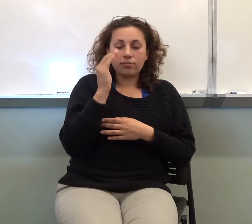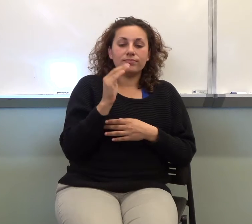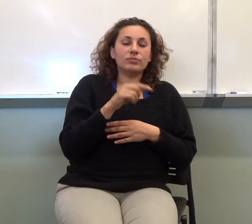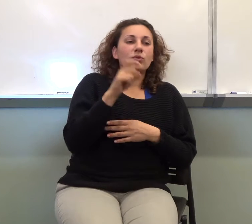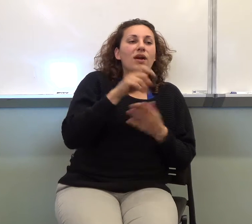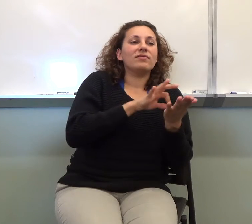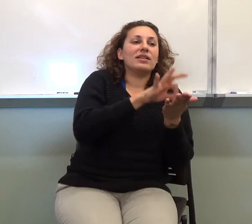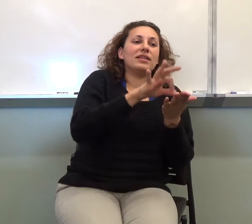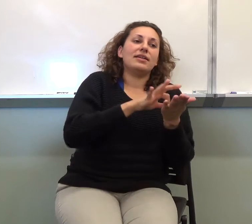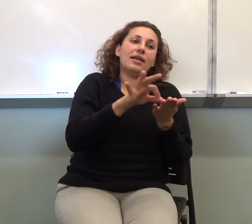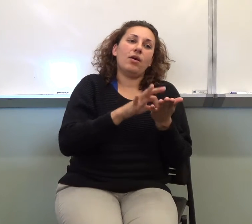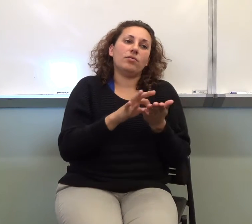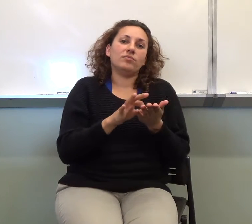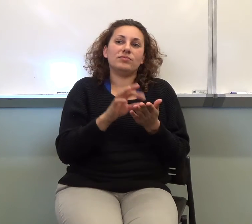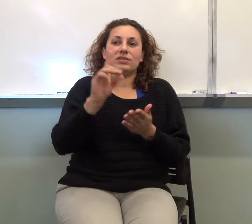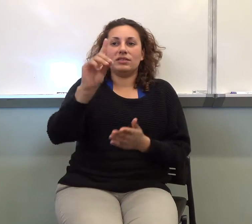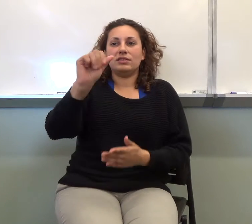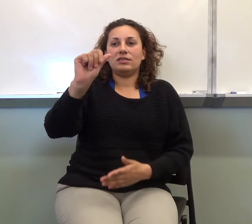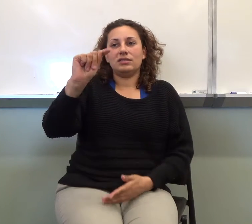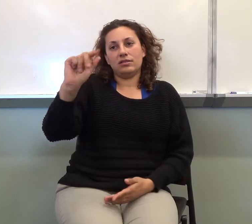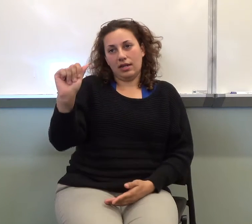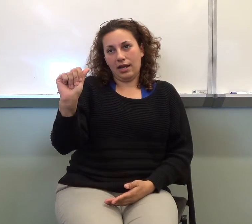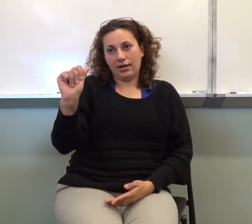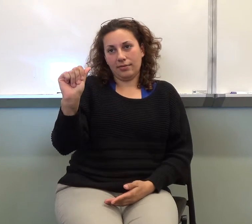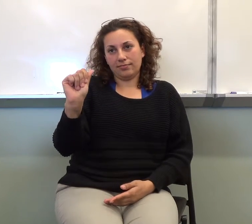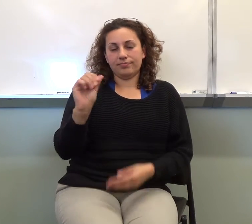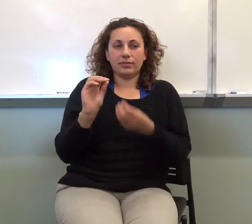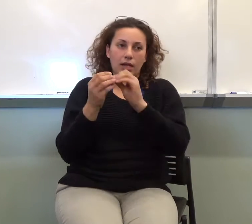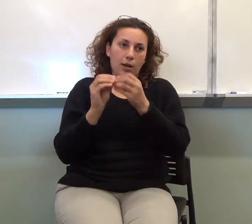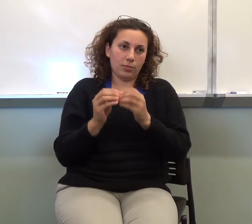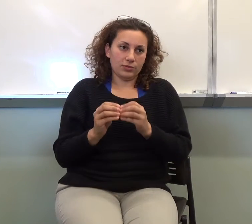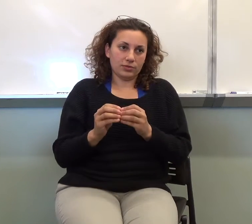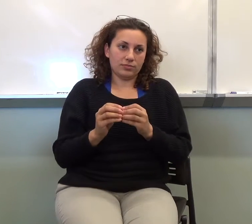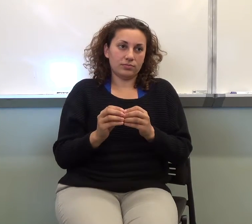data, raw data. As an example of that, it's on page 566.